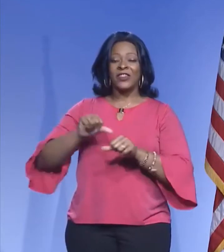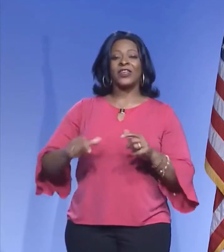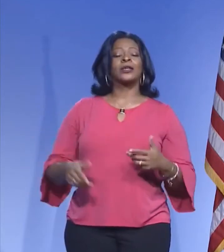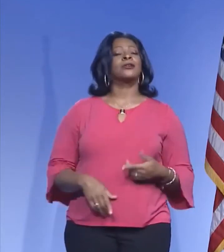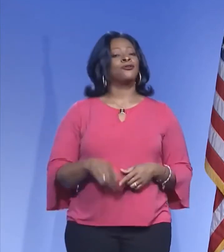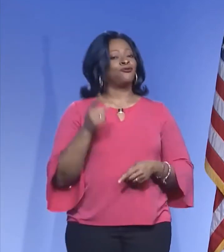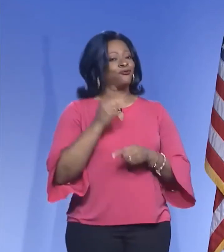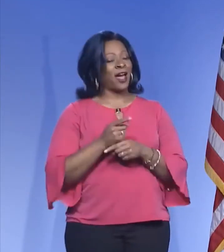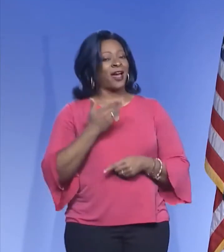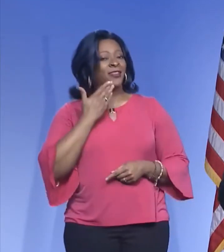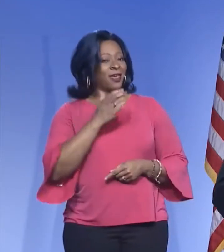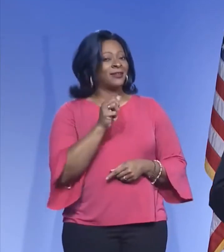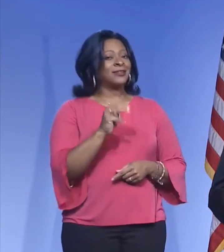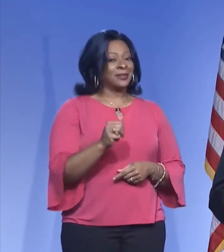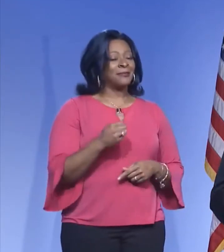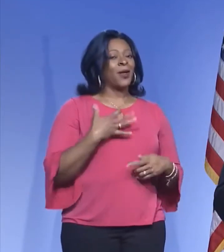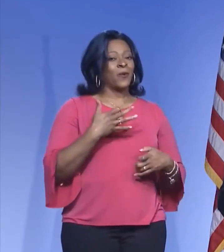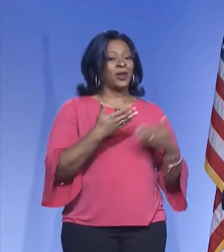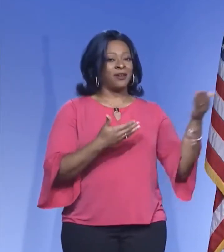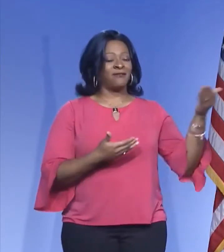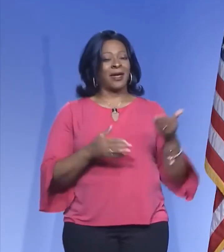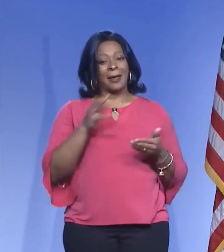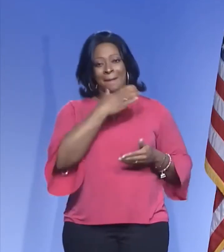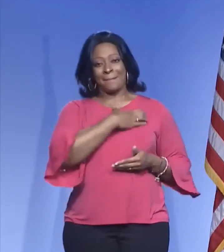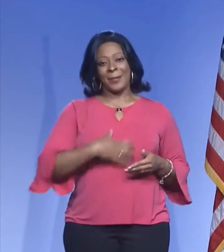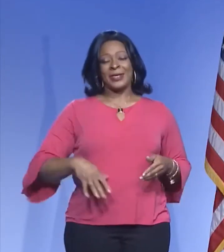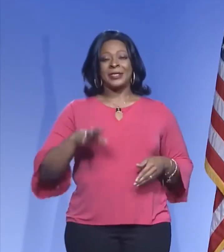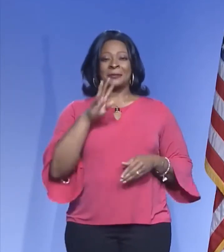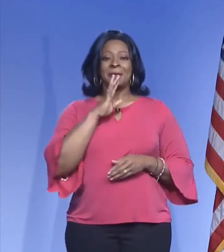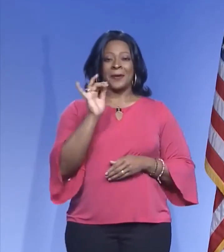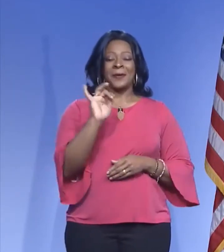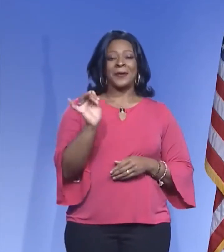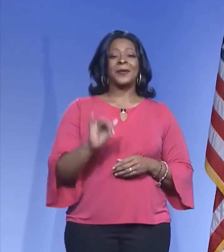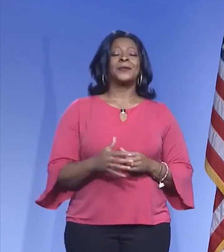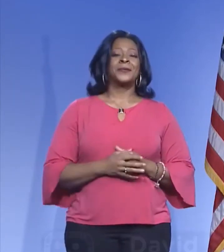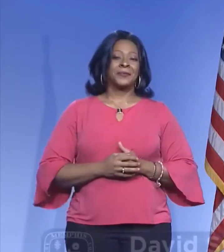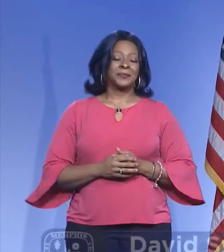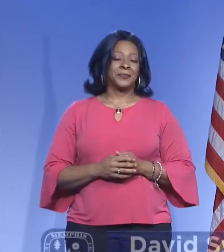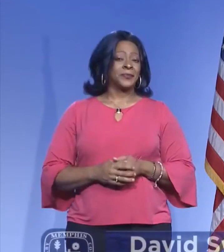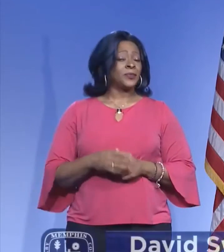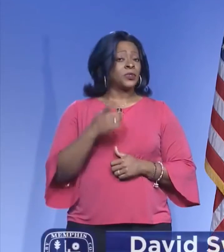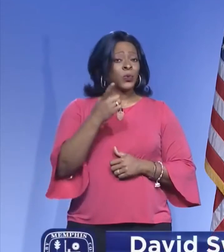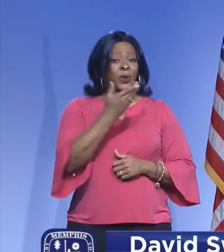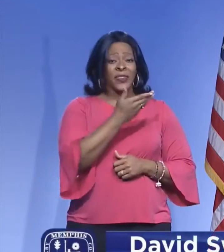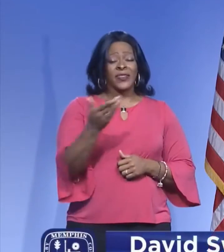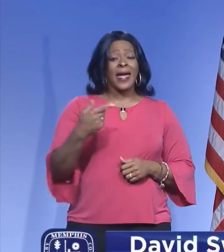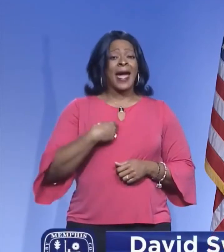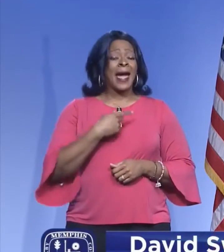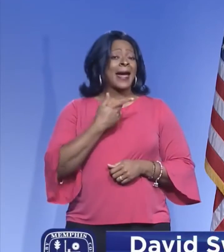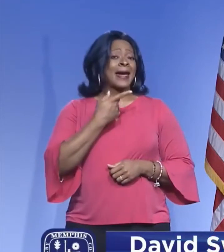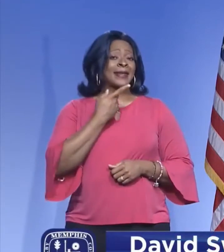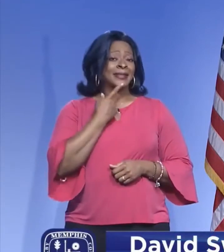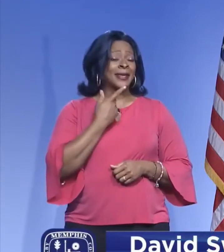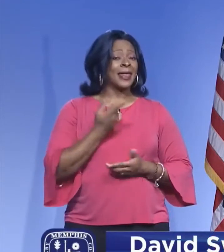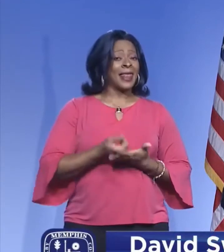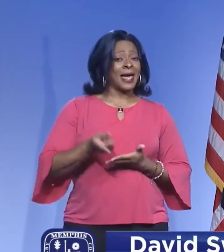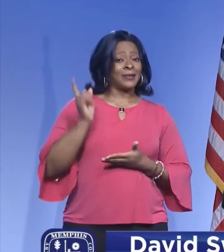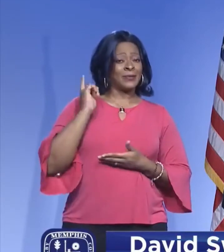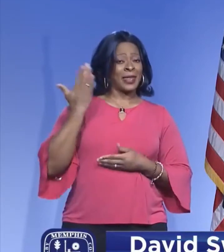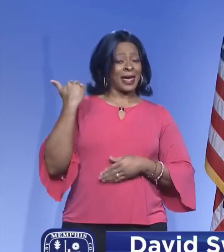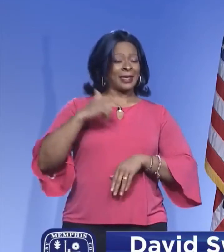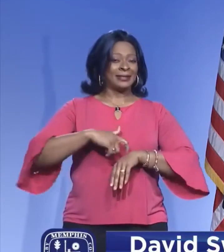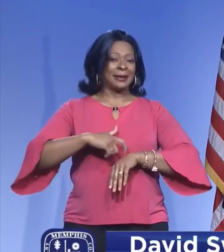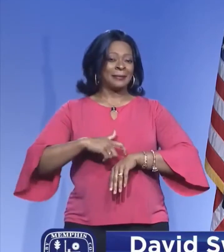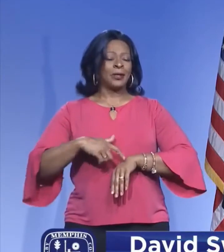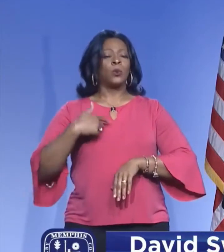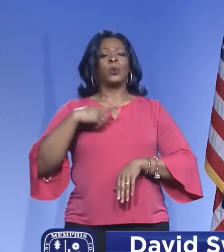Thank you, Sam. And I'm going to invite the mayor to speak to this as well. I mean, one of the things that I said last time or last week was